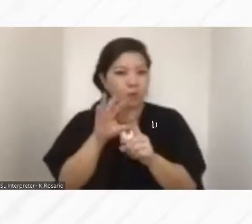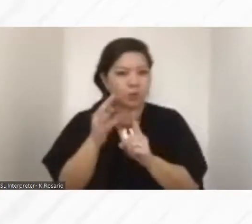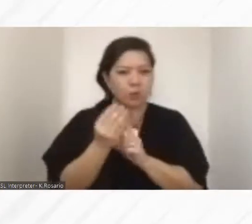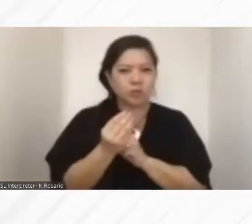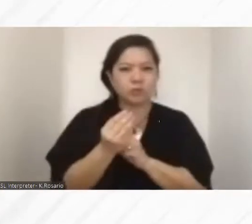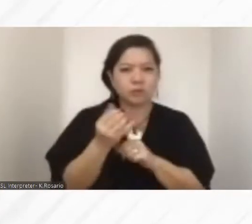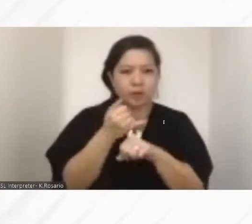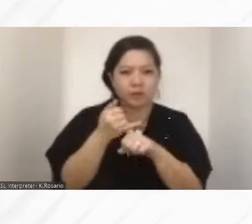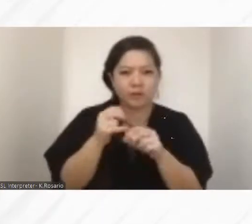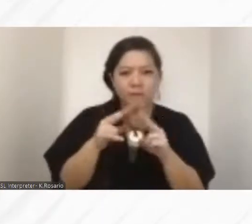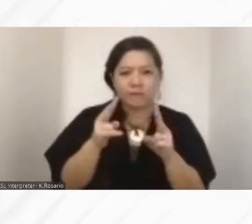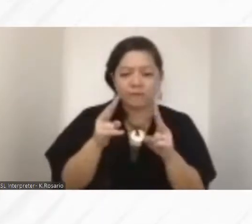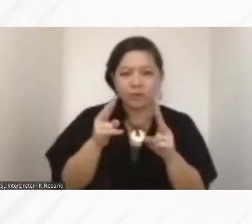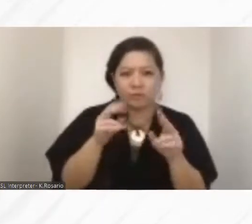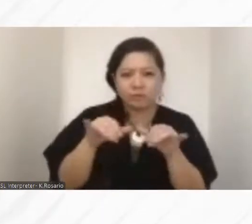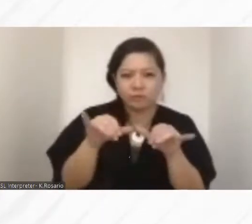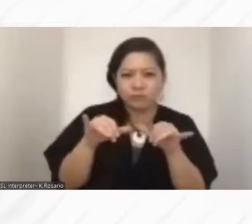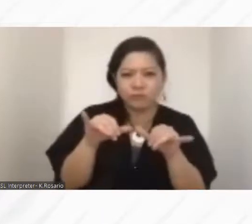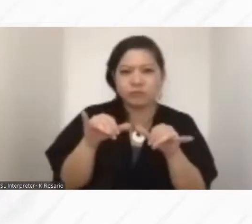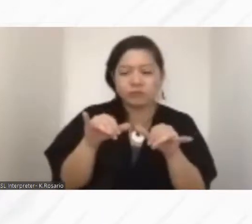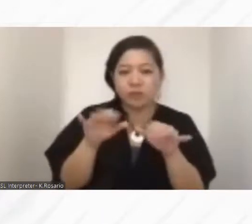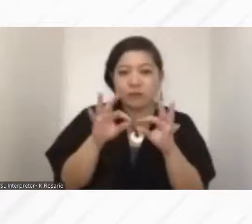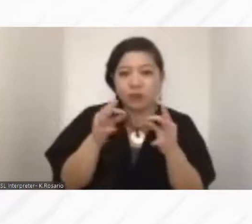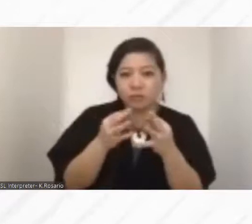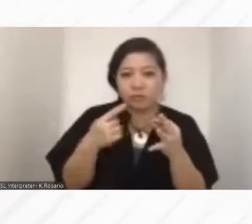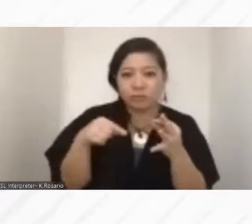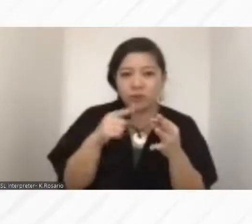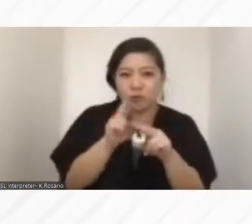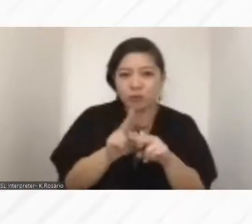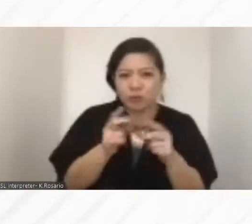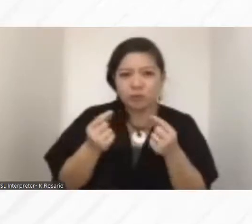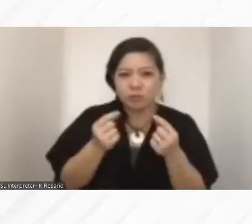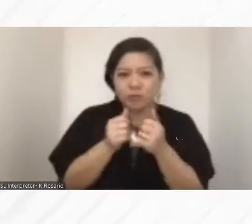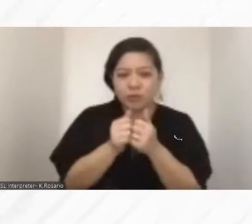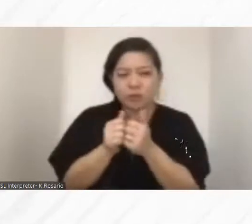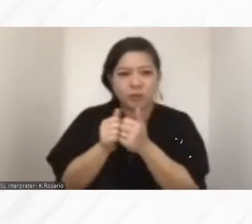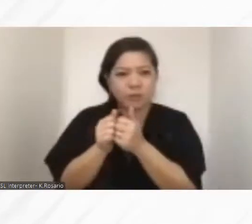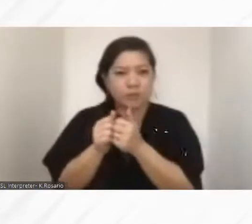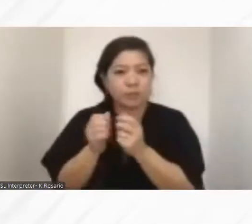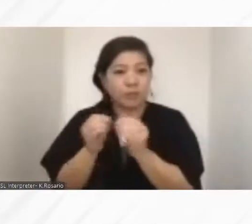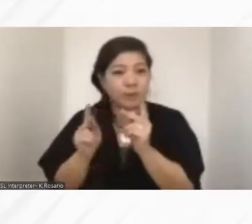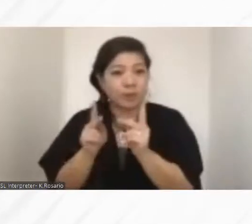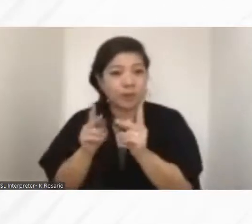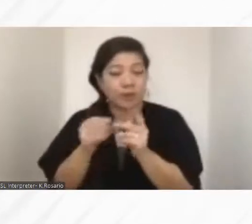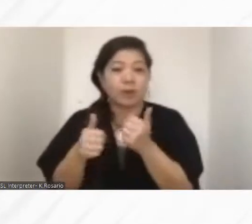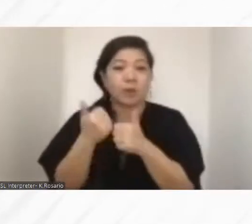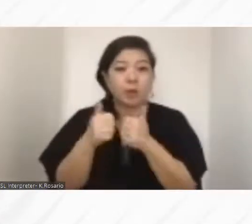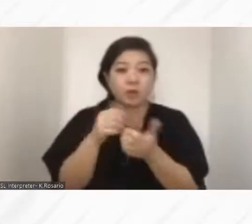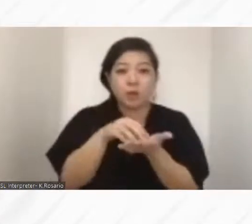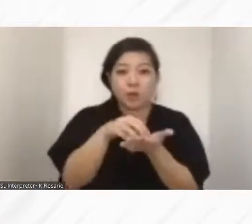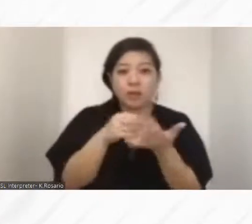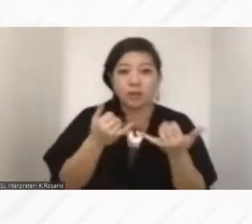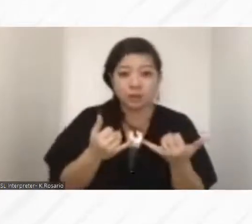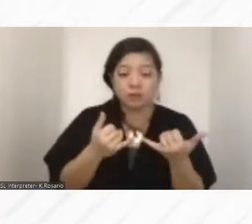very familiar oriented. We're so used to being with each other, and our most vulnerable communities